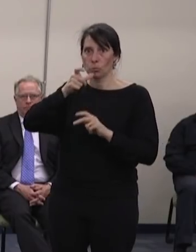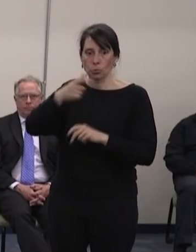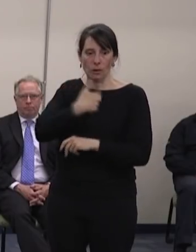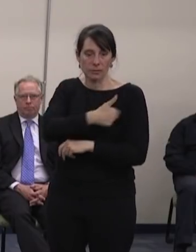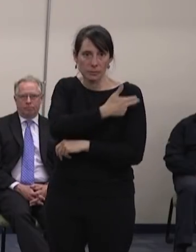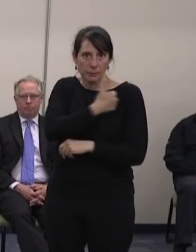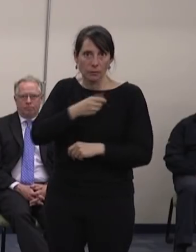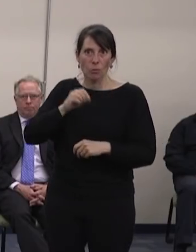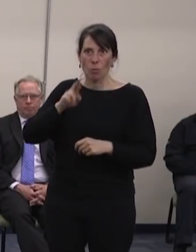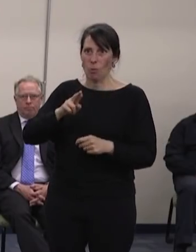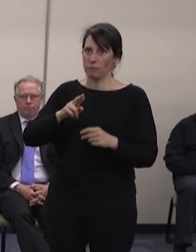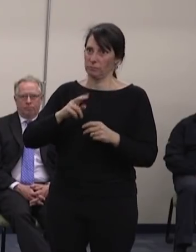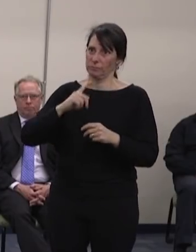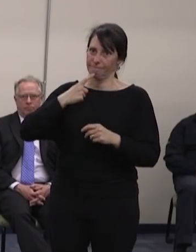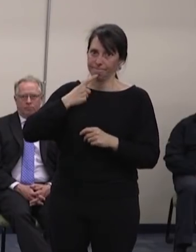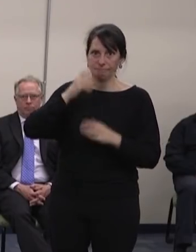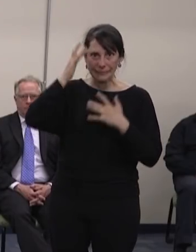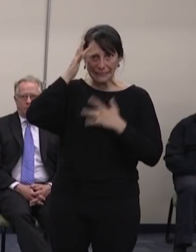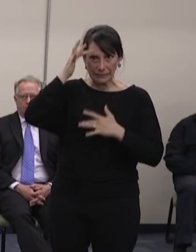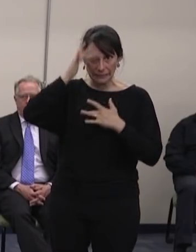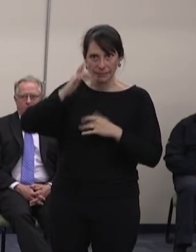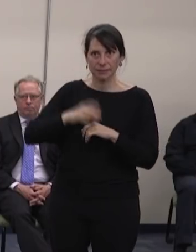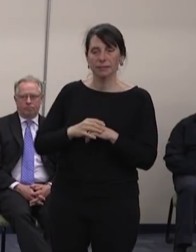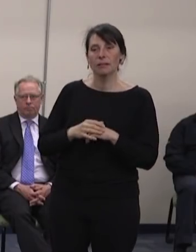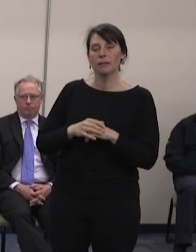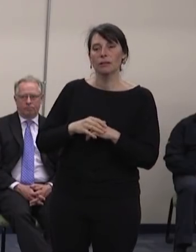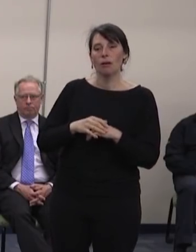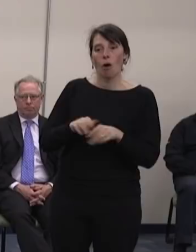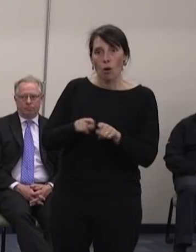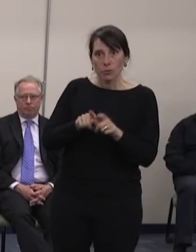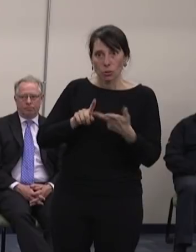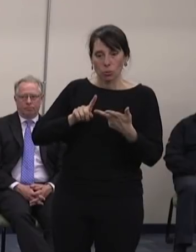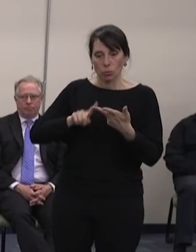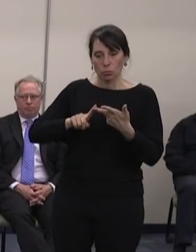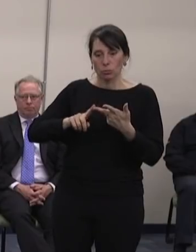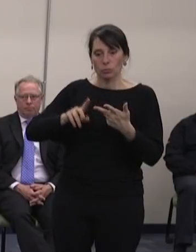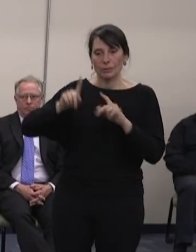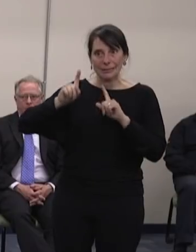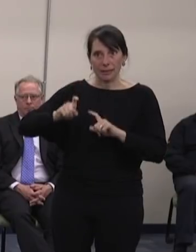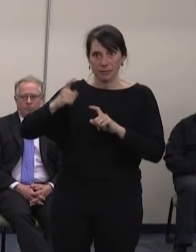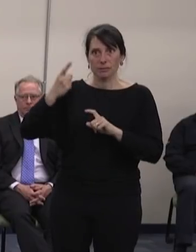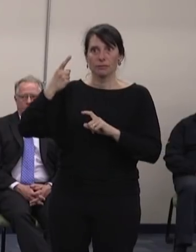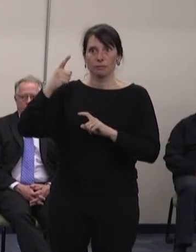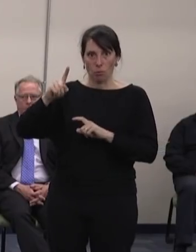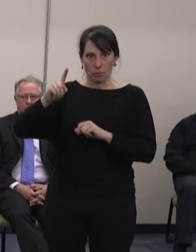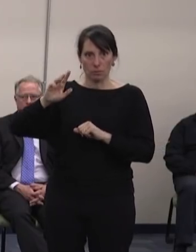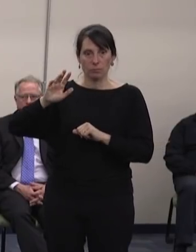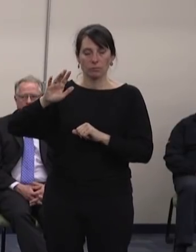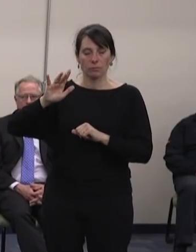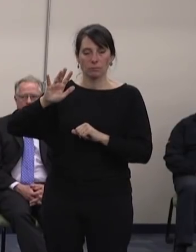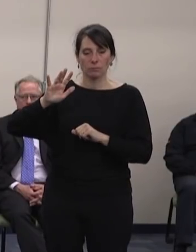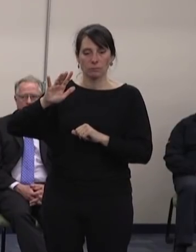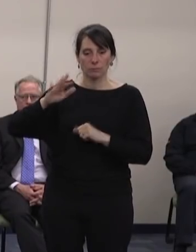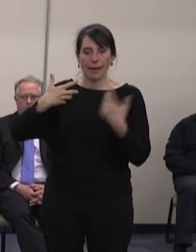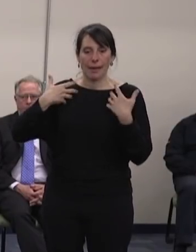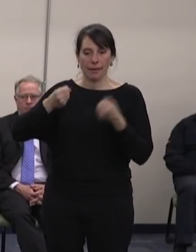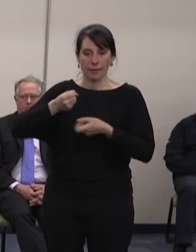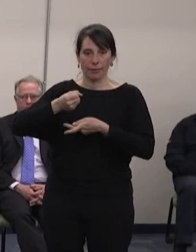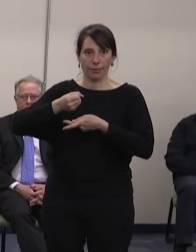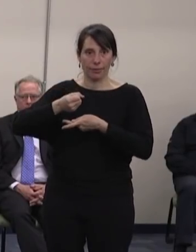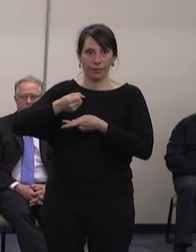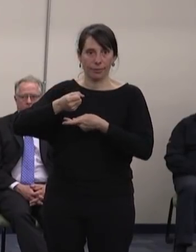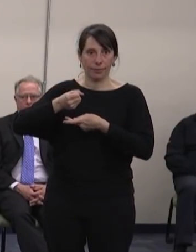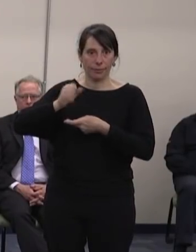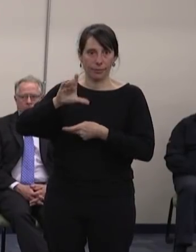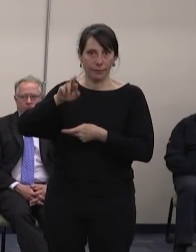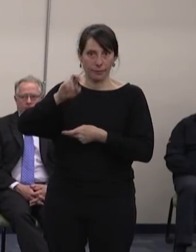healthcare personnel, and those individuals in congregate living settings like nursing homes,